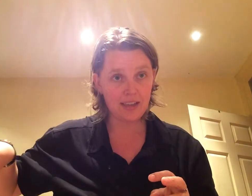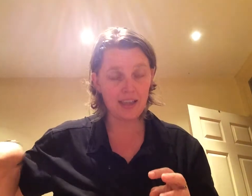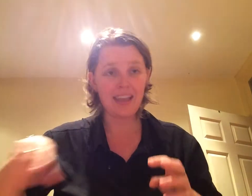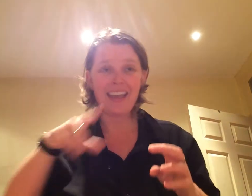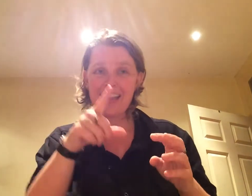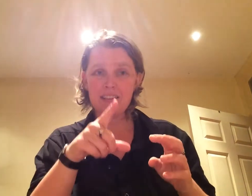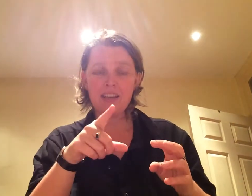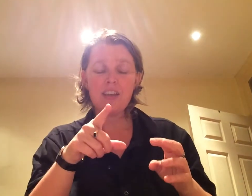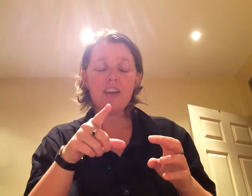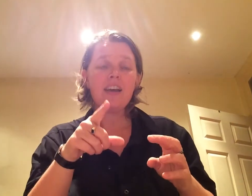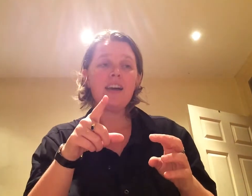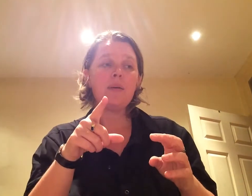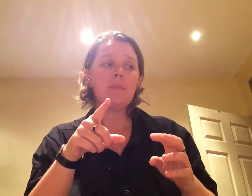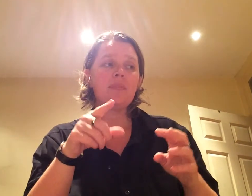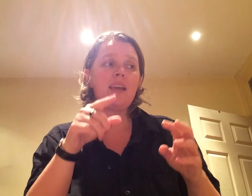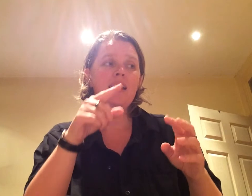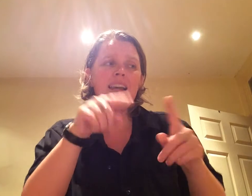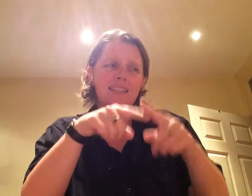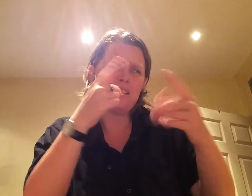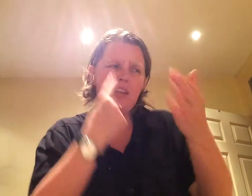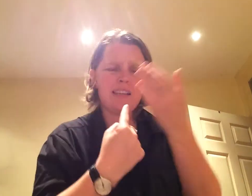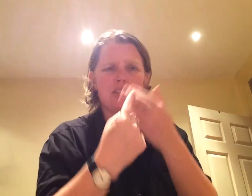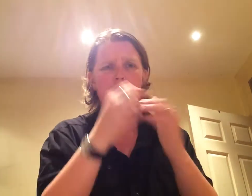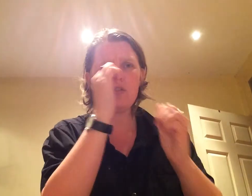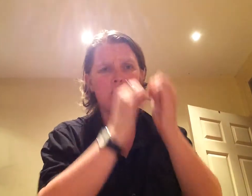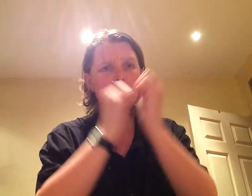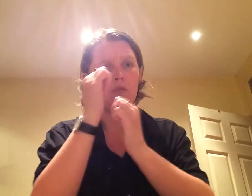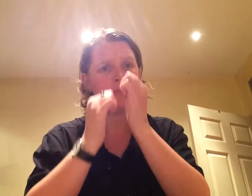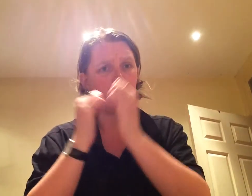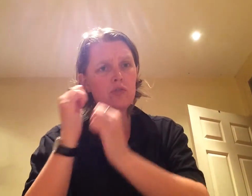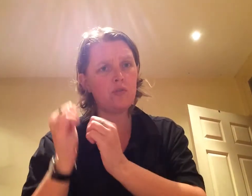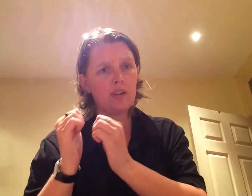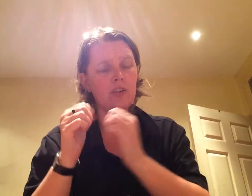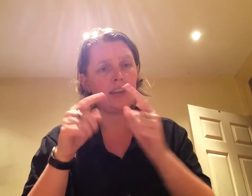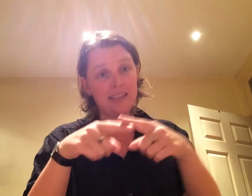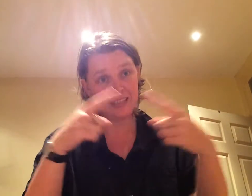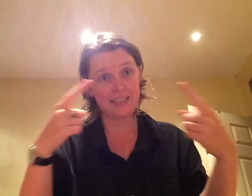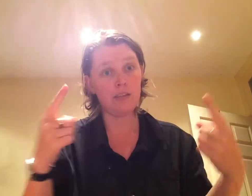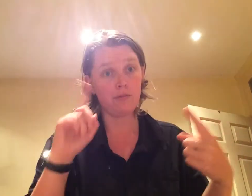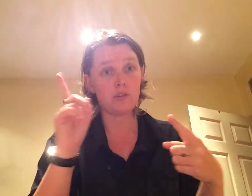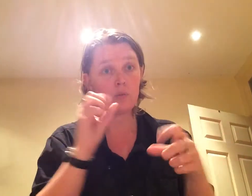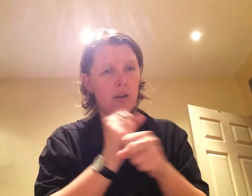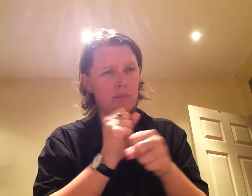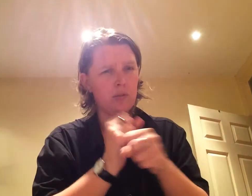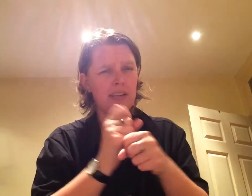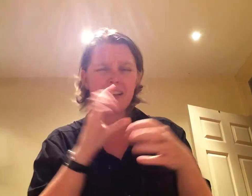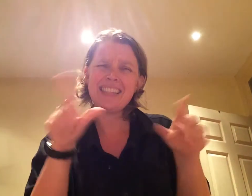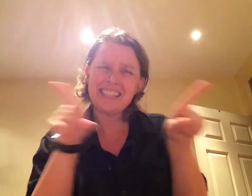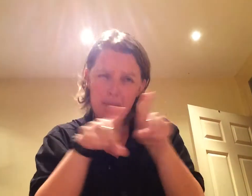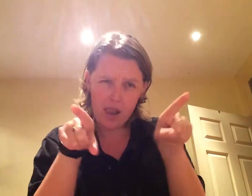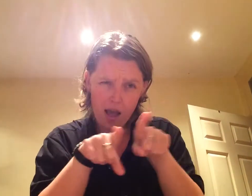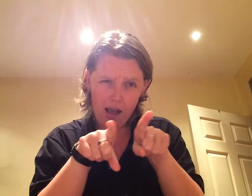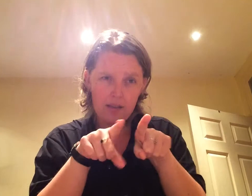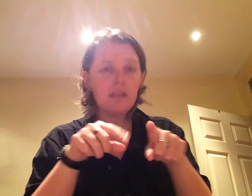Okay, and it has its own sort of grammar and structure, and it is different to what I'm doing now. Similar,